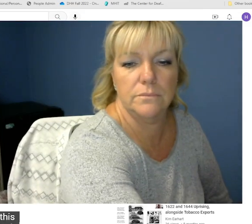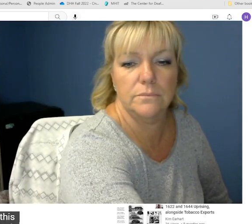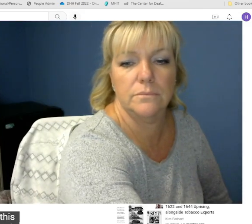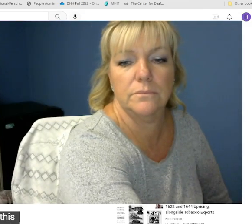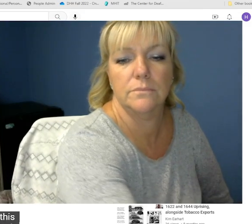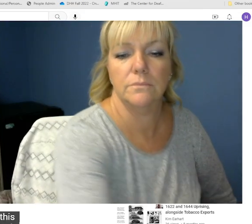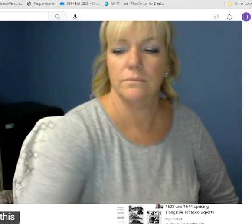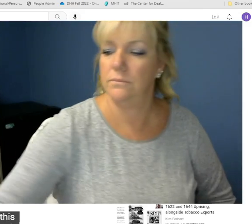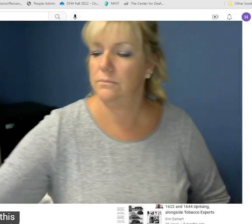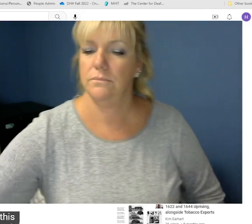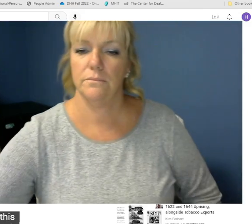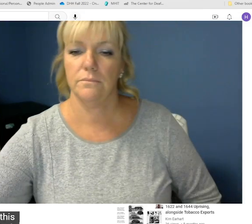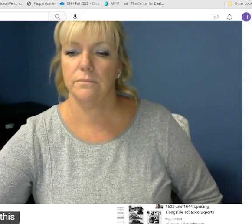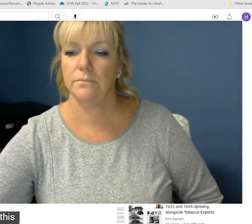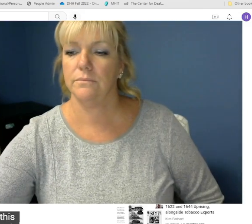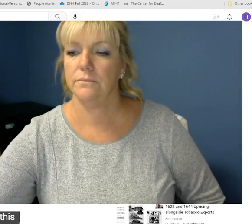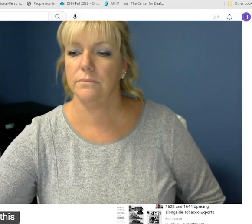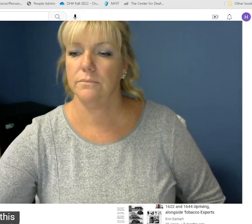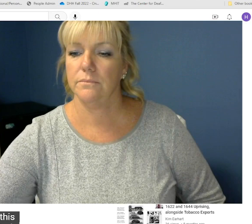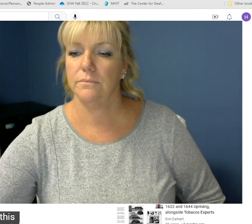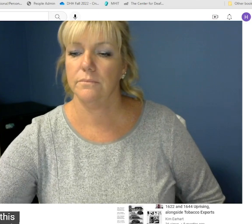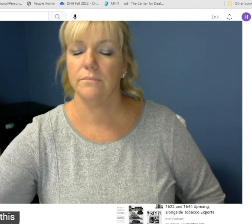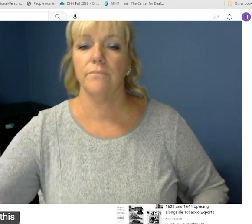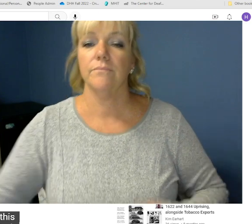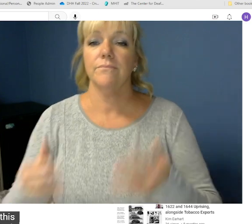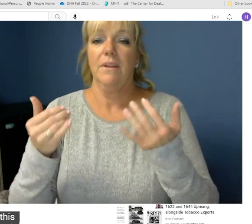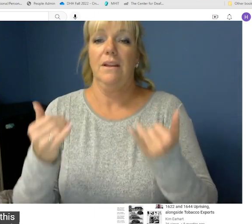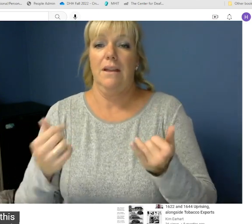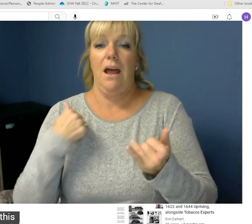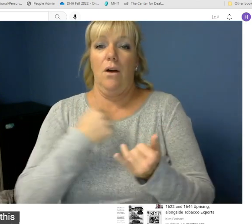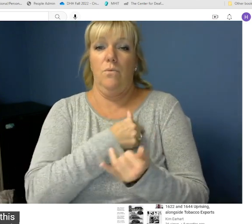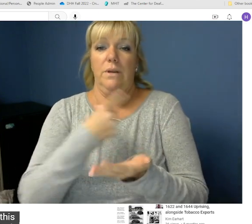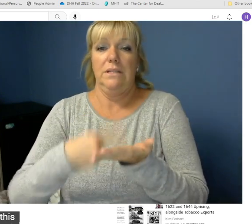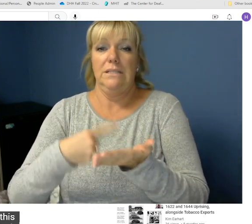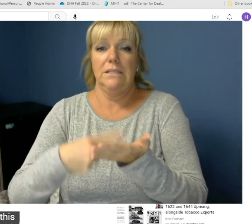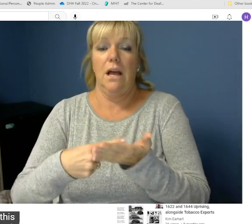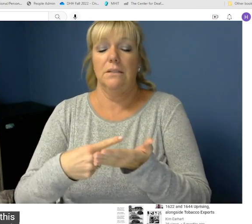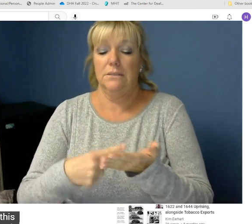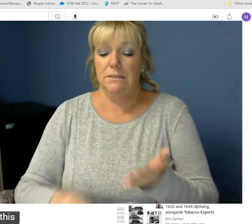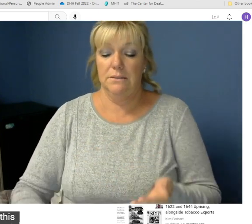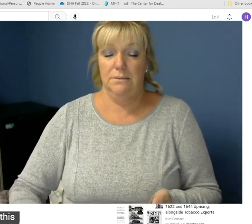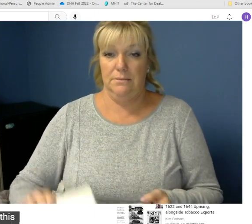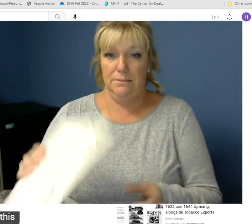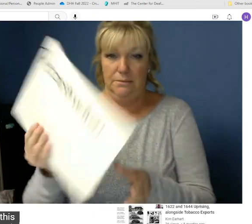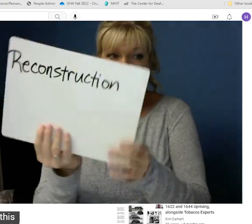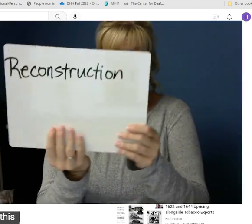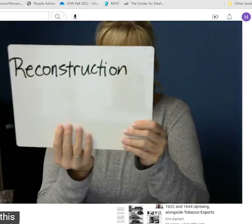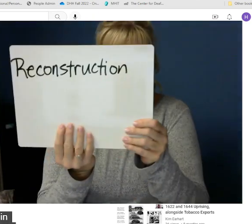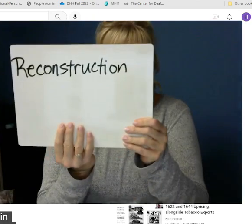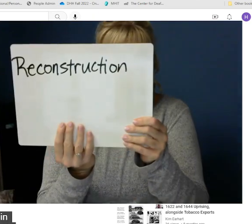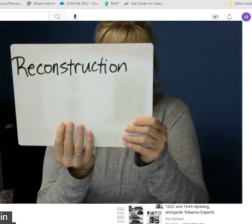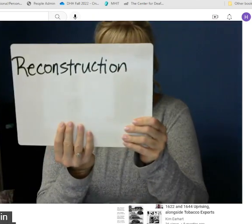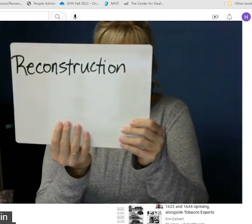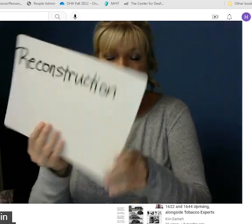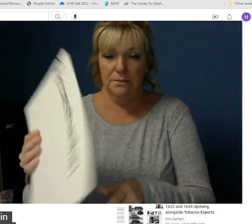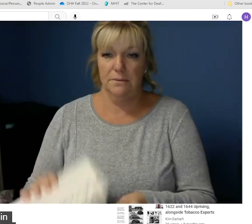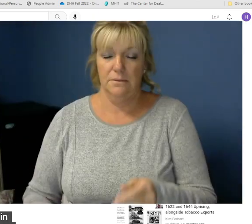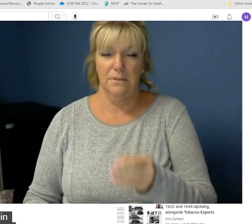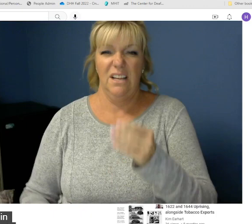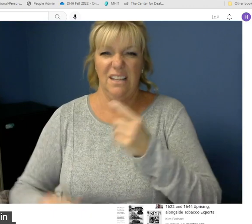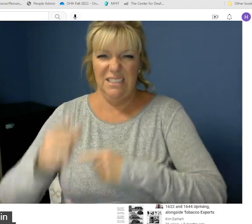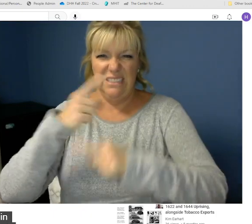Hello. We are looking at Reconstruction in this lecture. This is the period just after the United States Civil